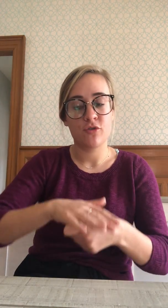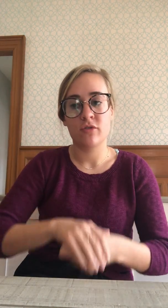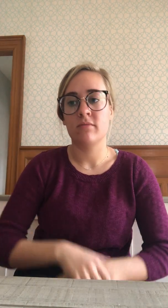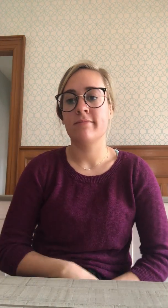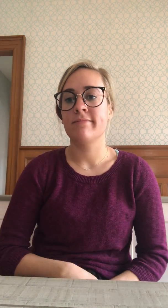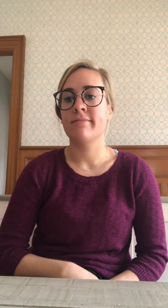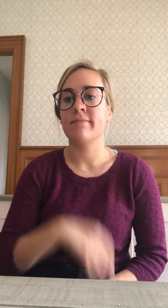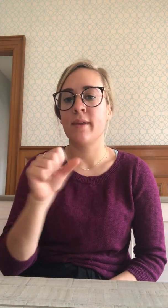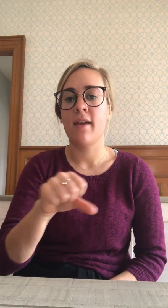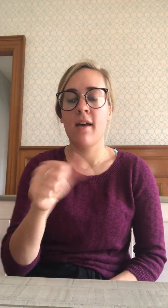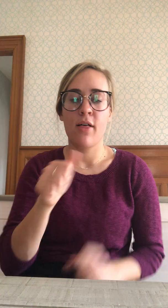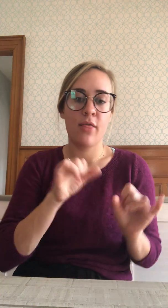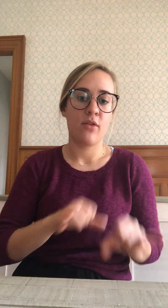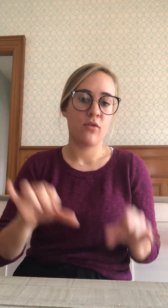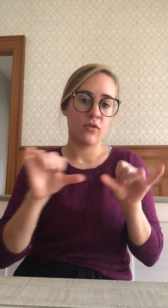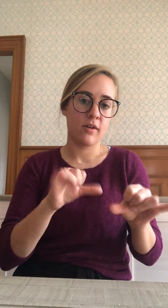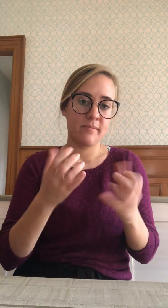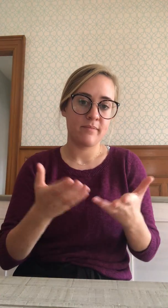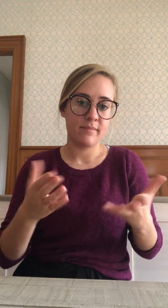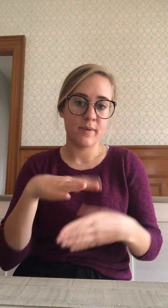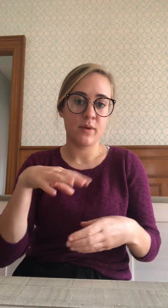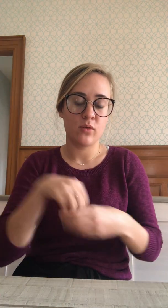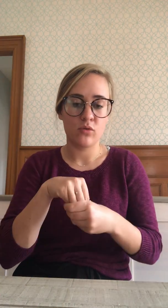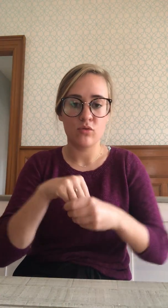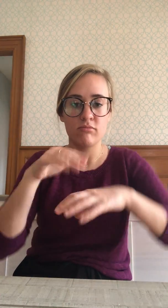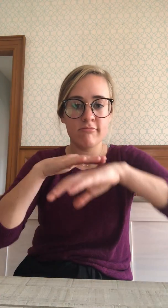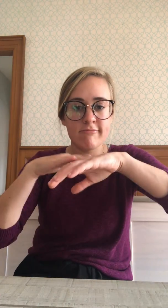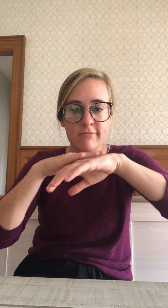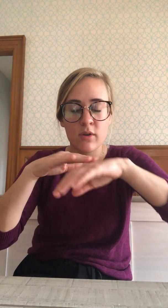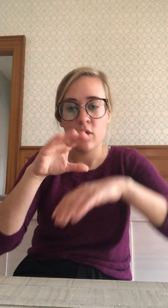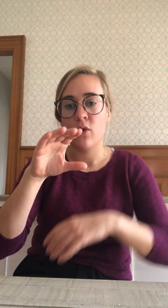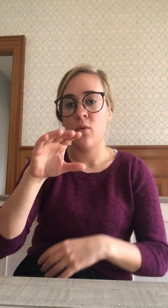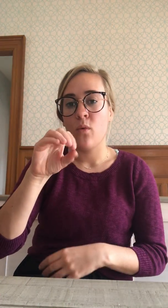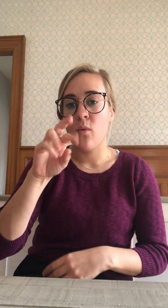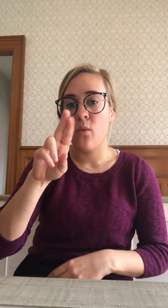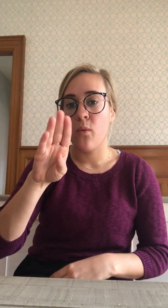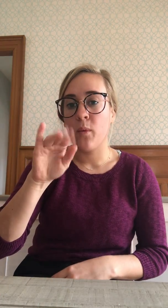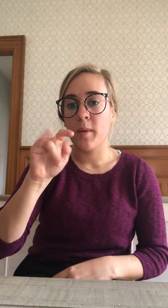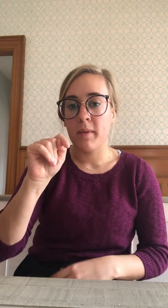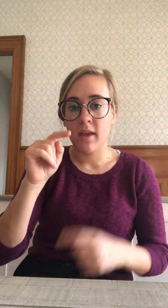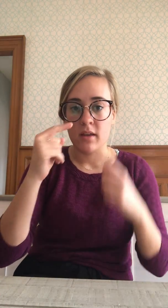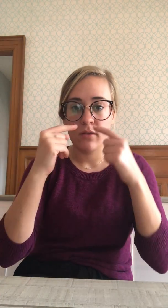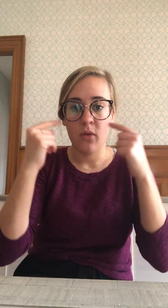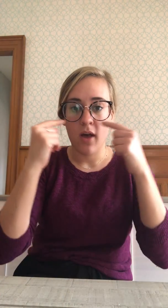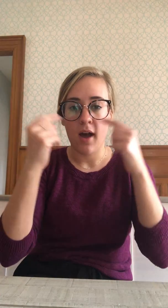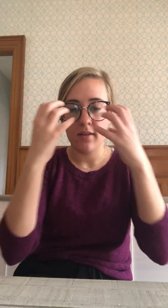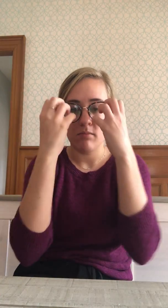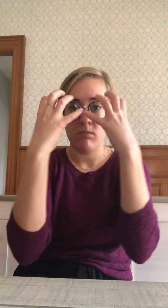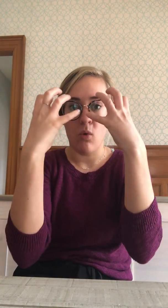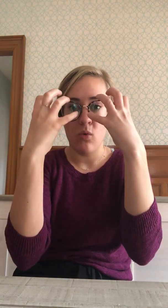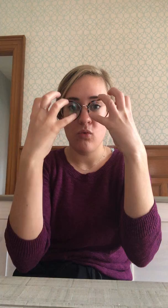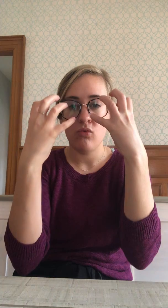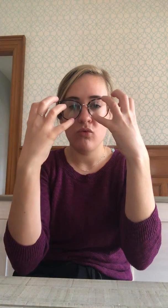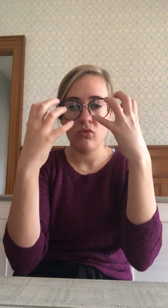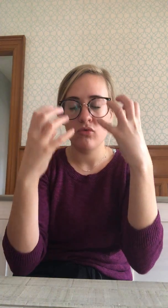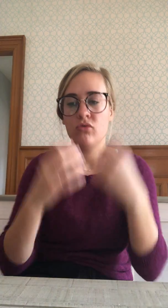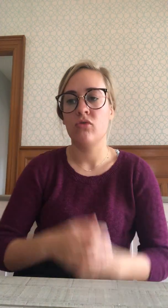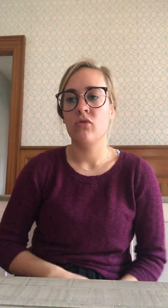Other common features include shallow orbits and ocular proptosis, that's the bulging eyes. Mental deficiency is rare